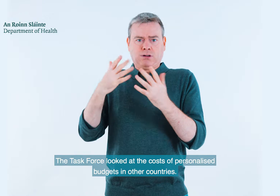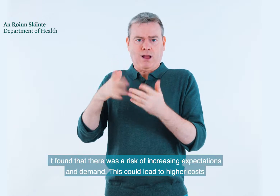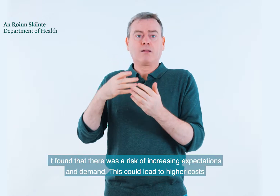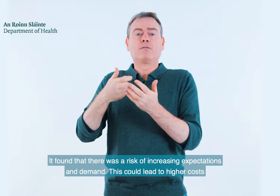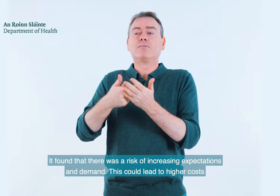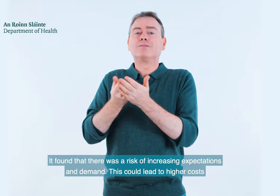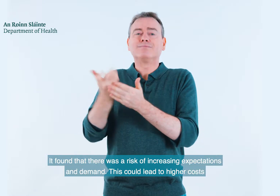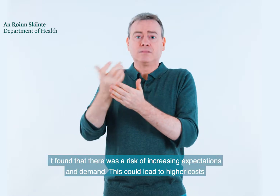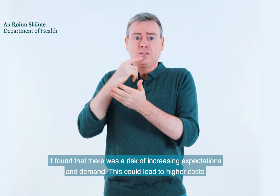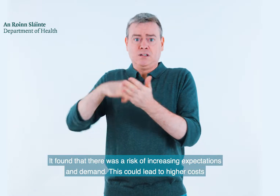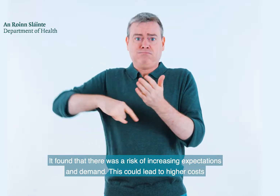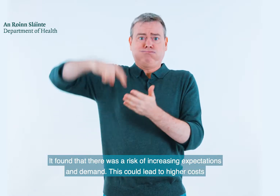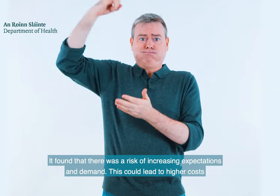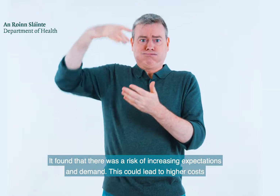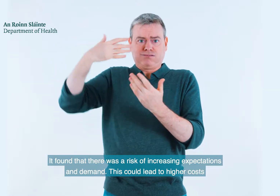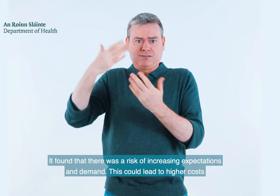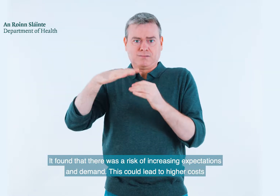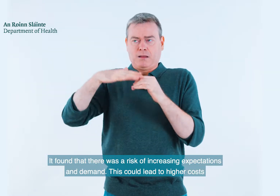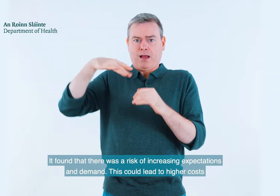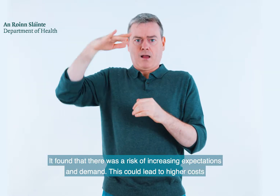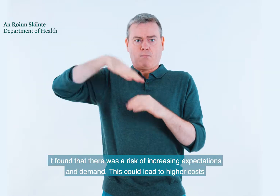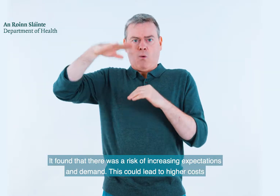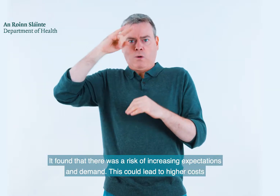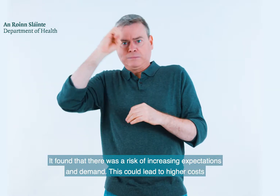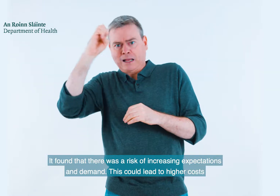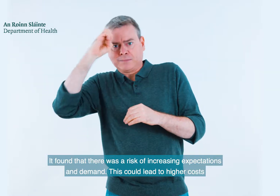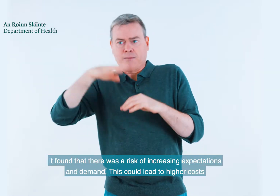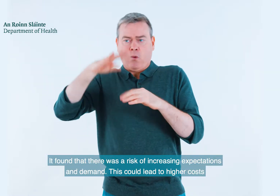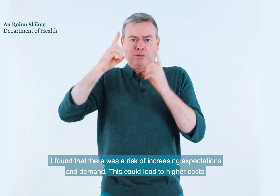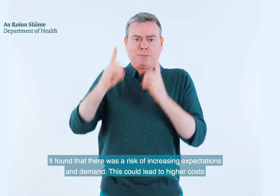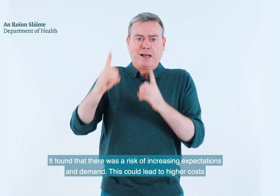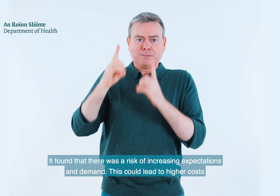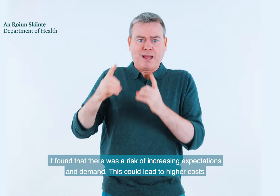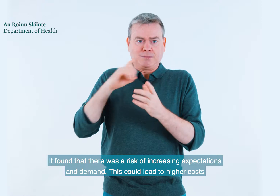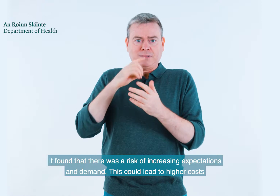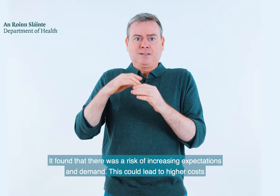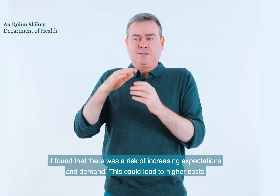It found that there was a risk of increasing expectations and demand. This could lead to higher costs